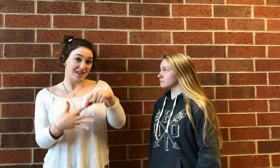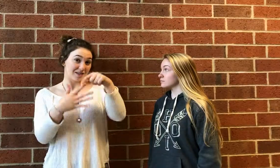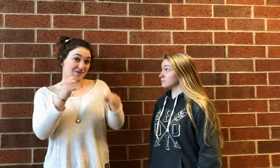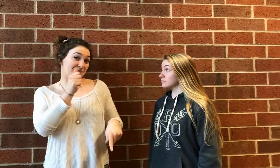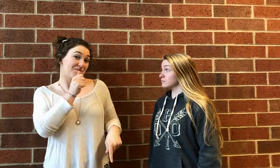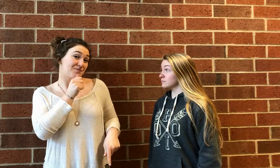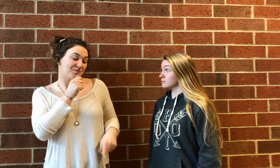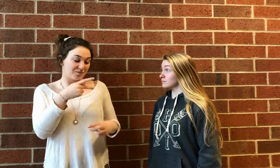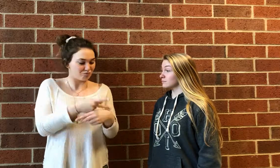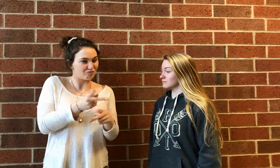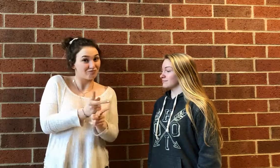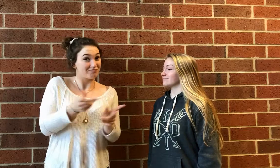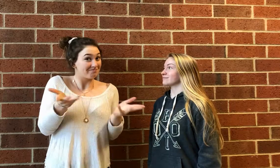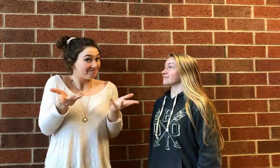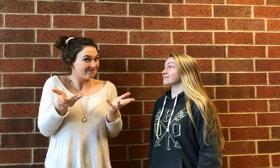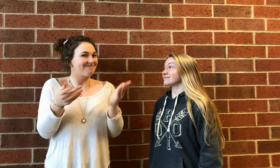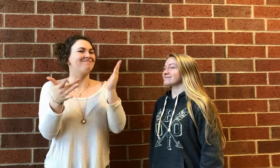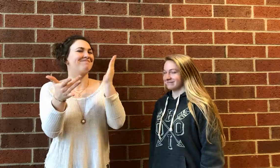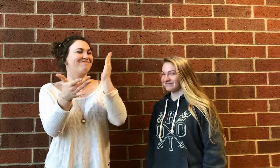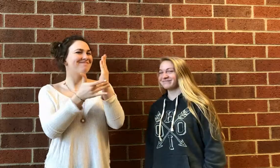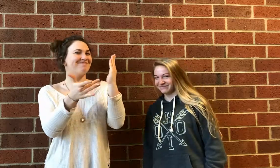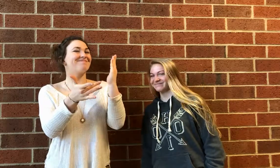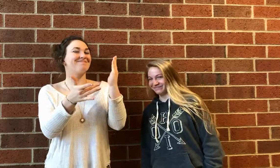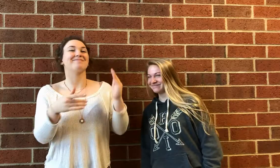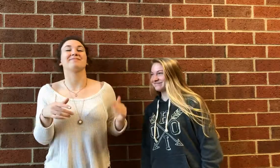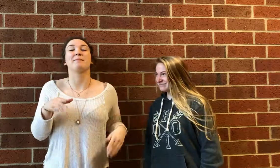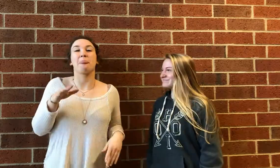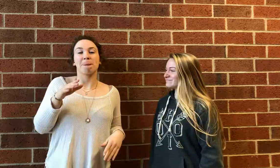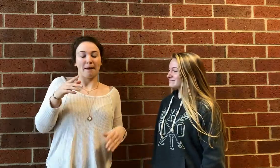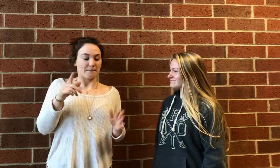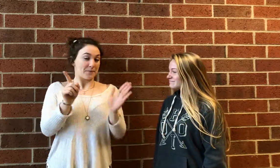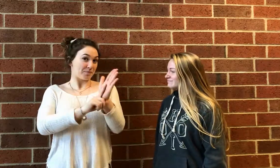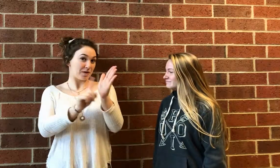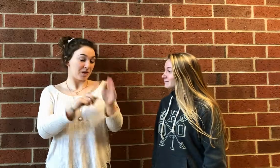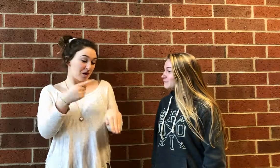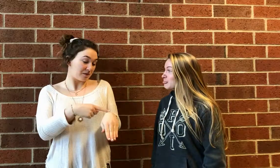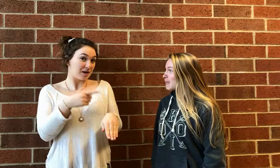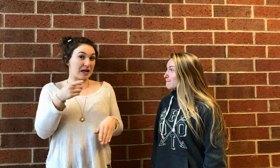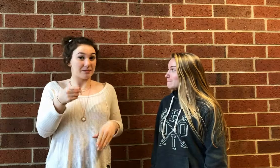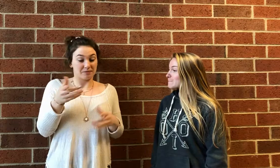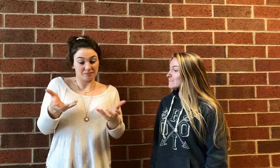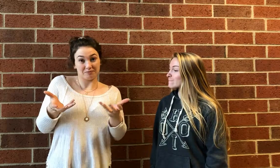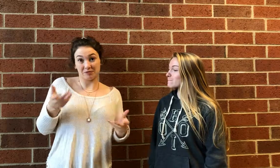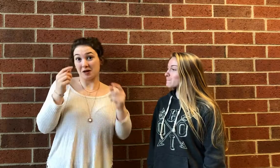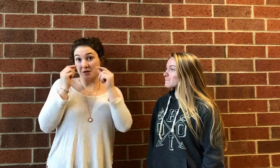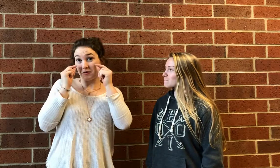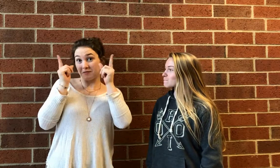The special secret behind this product is technology. All you have to do is set your alarm for the time you want to wake